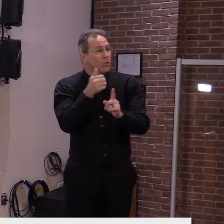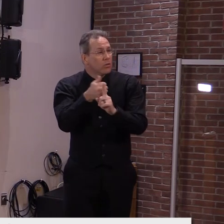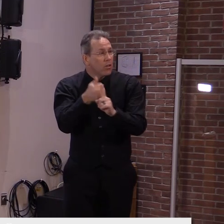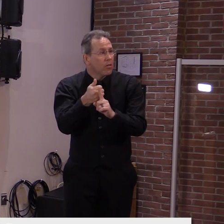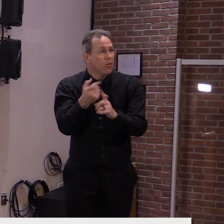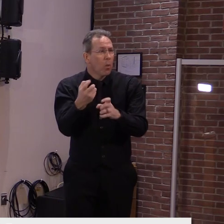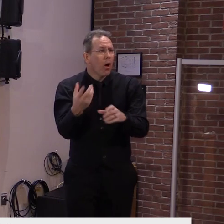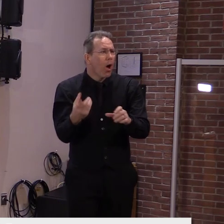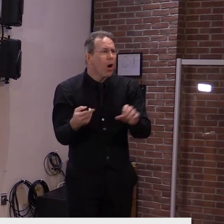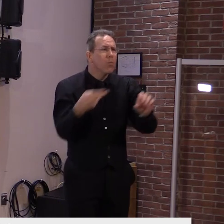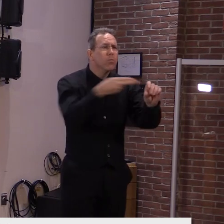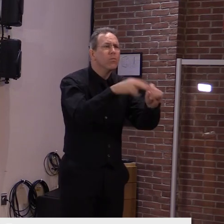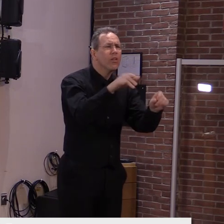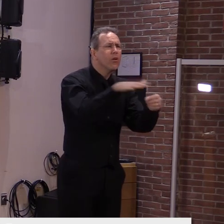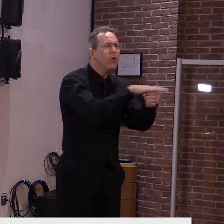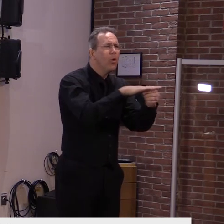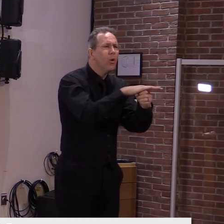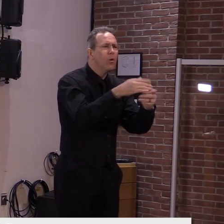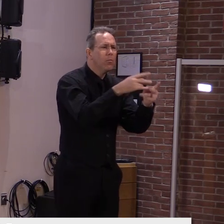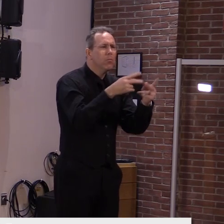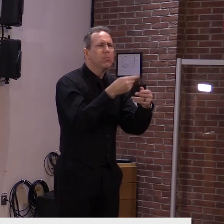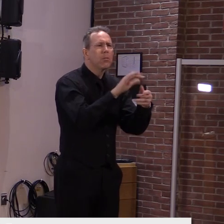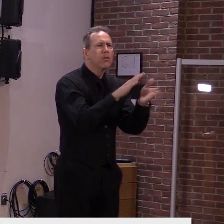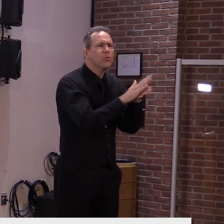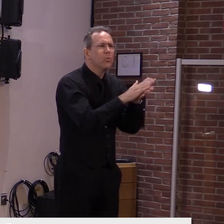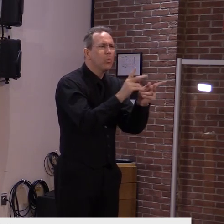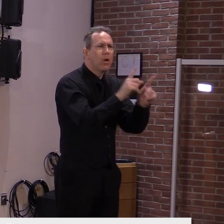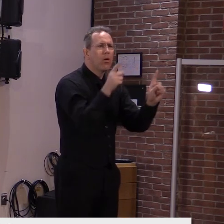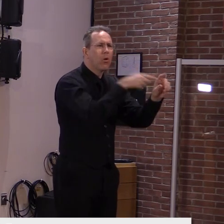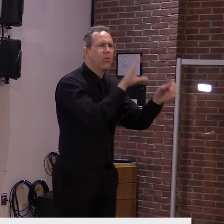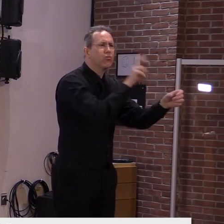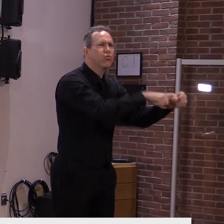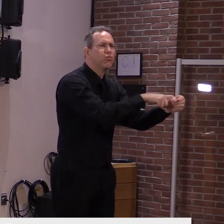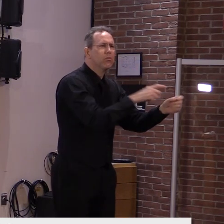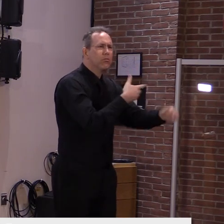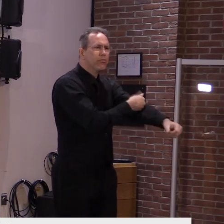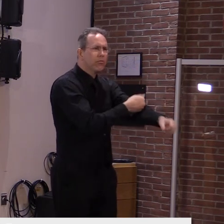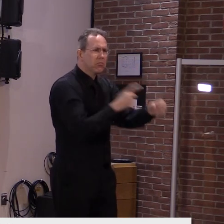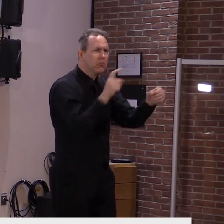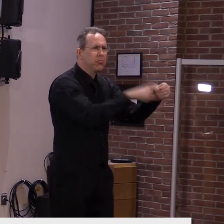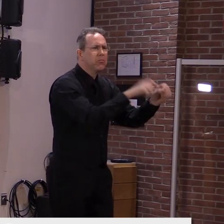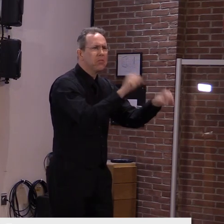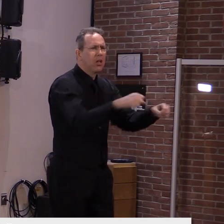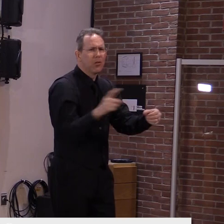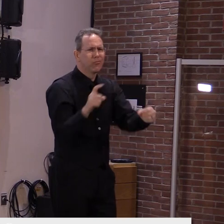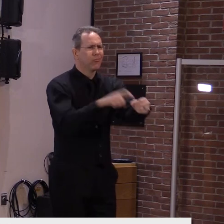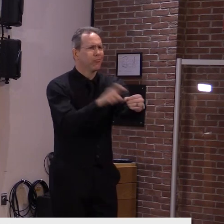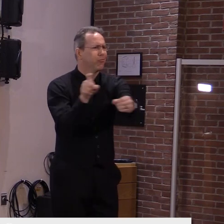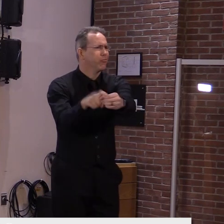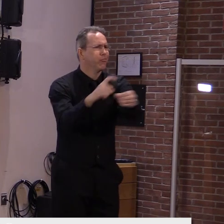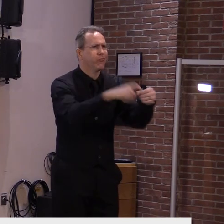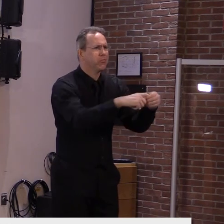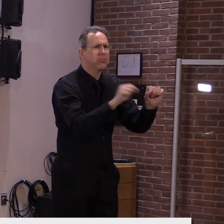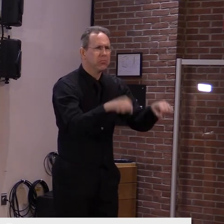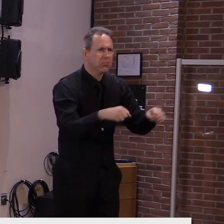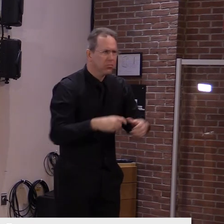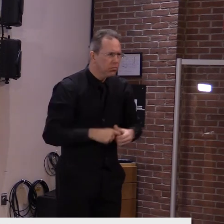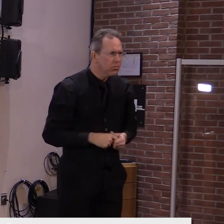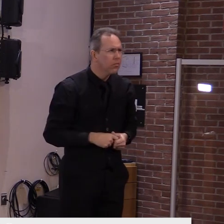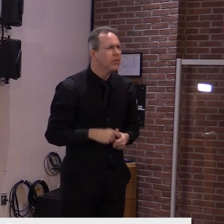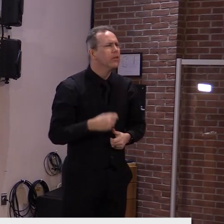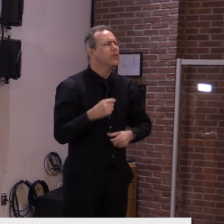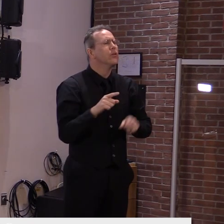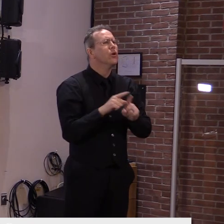Department of Children and Families under regulated those regulated childcare, licensed childcare